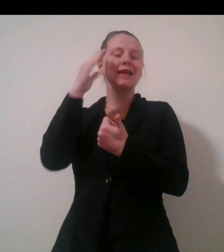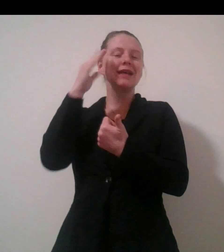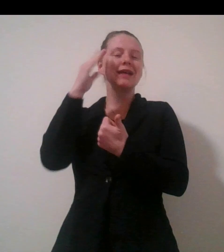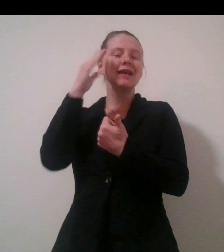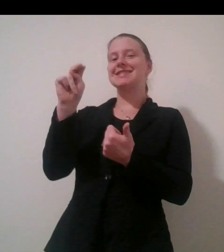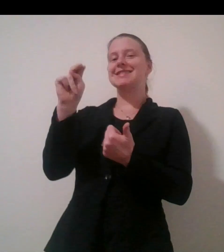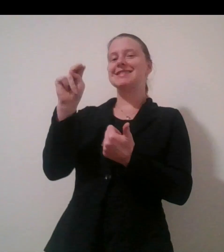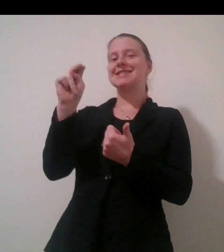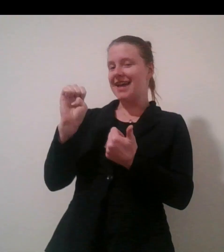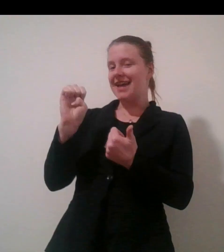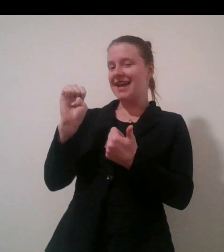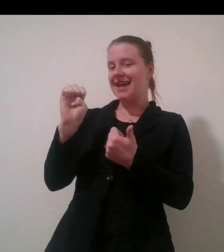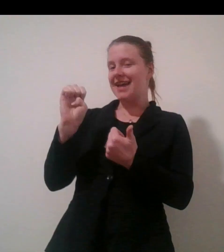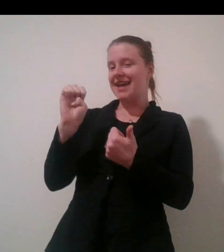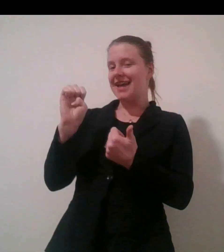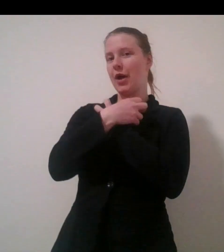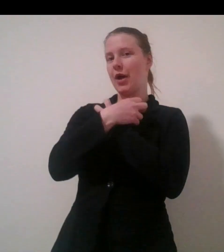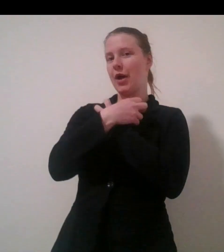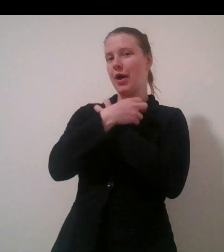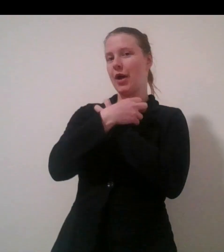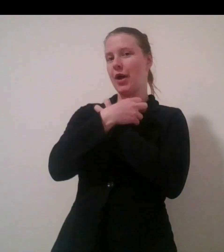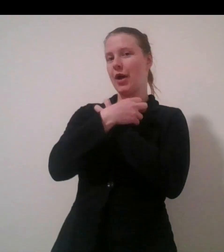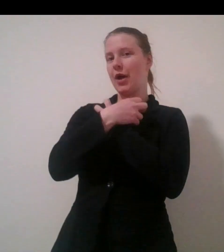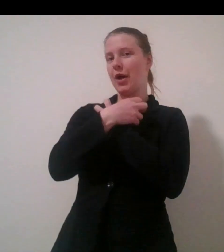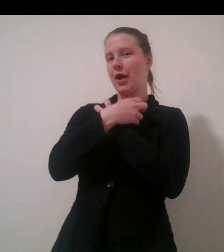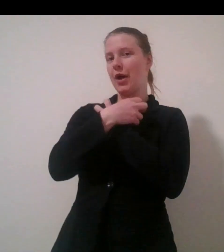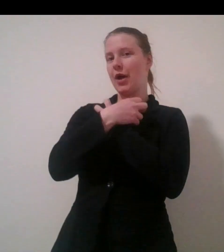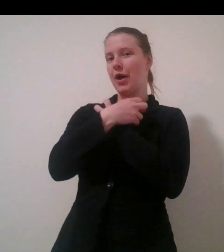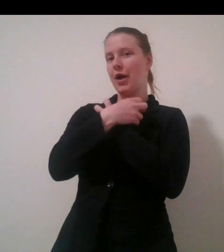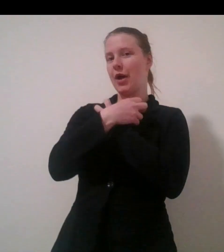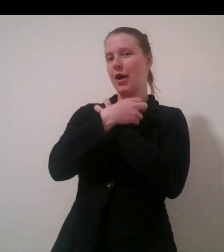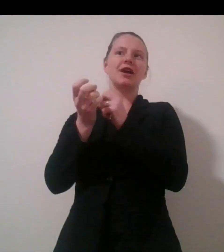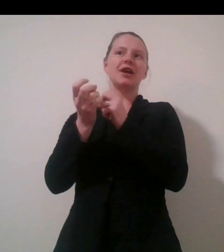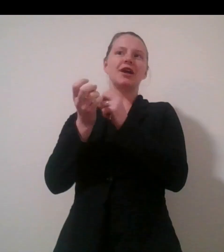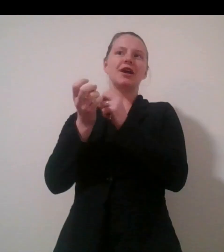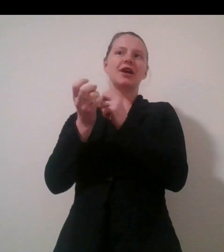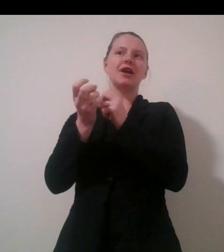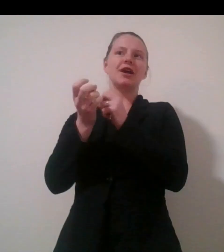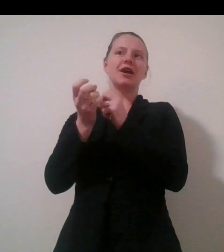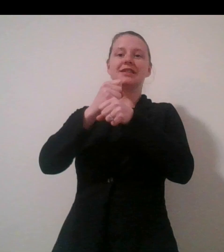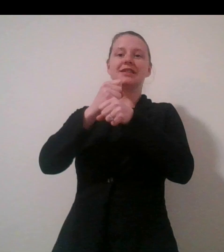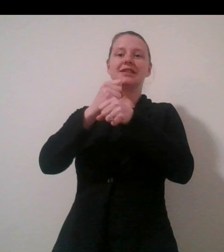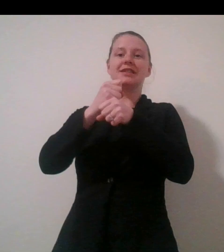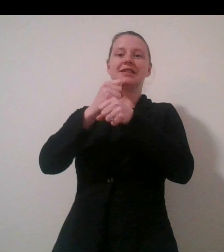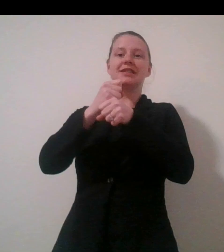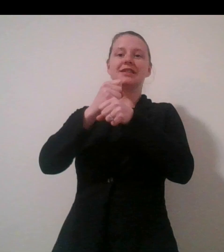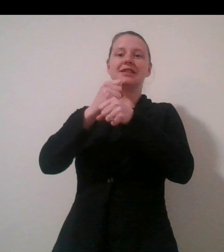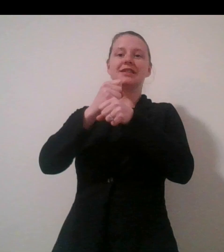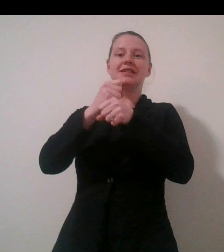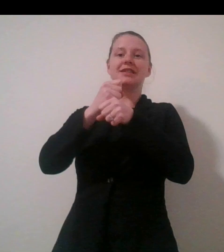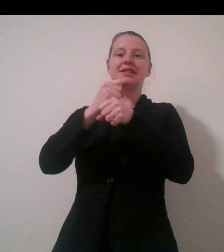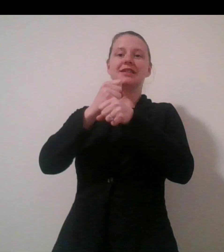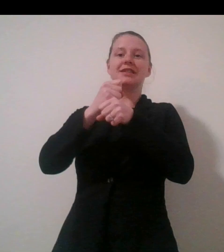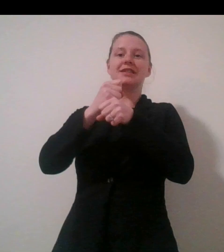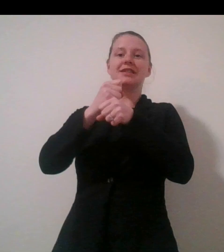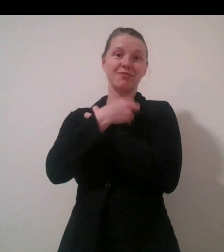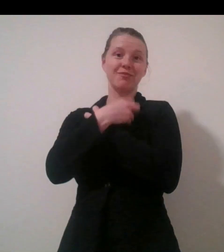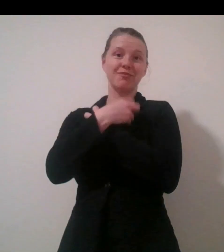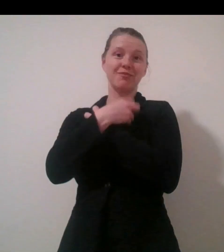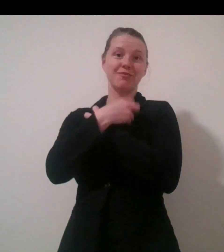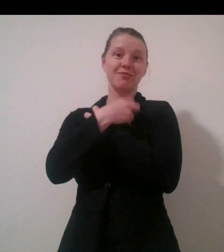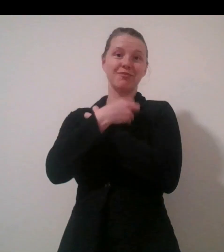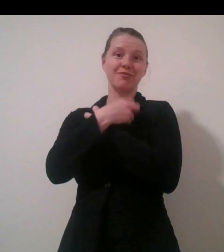This forms the outside of the bones, while the cancellate bone is a much lighter